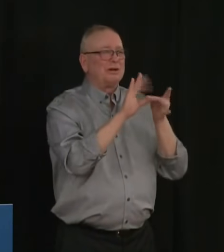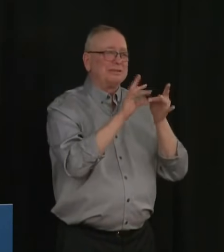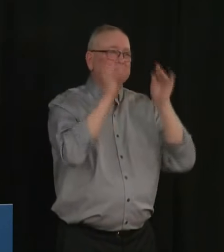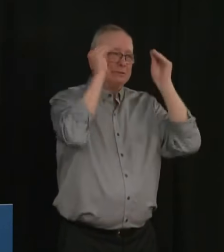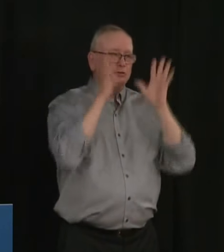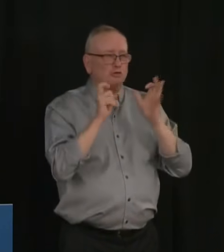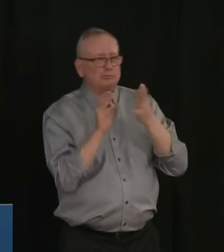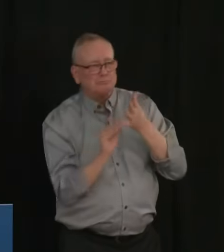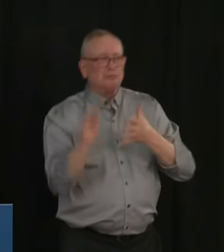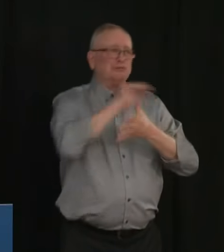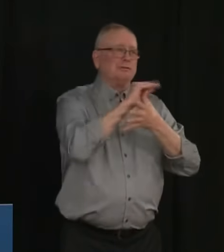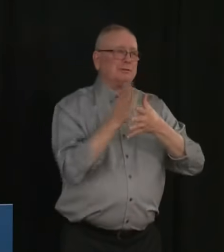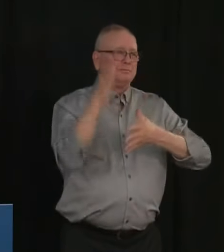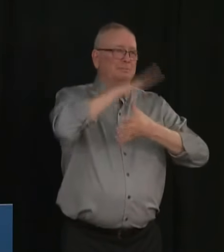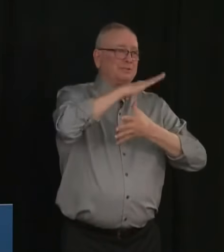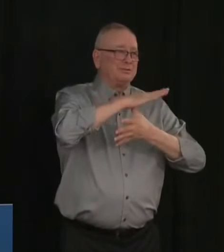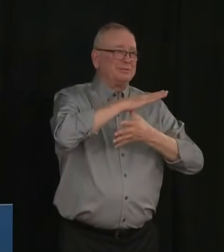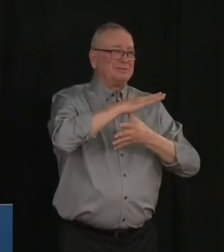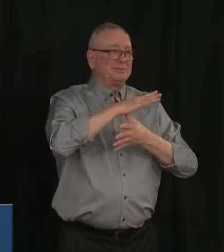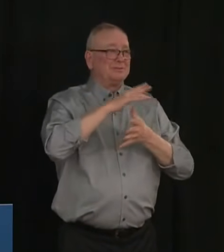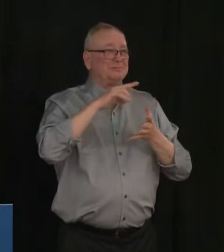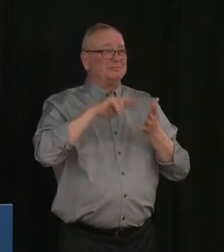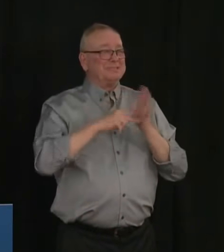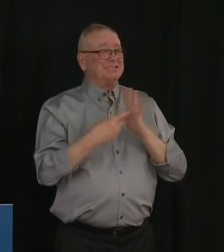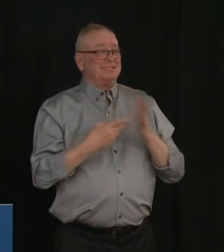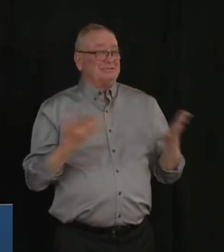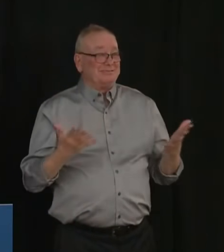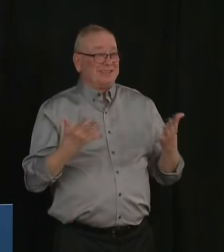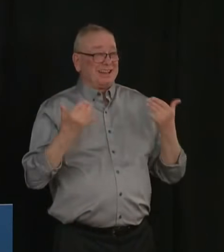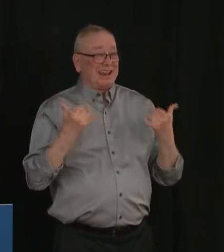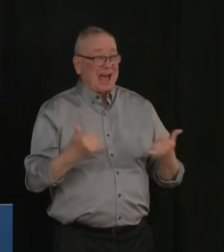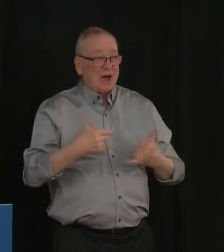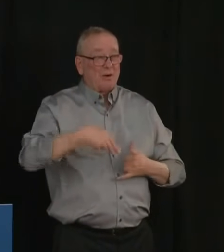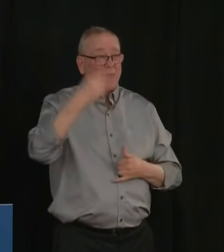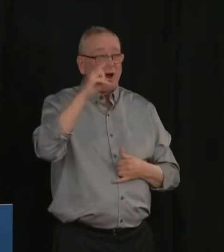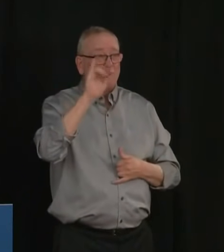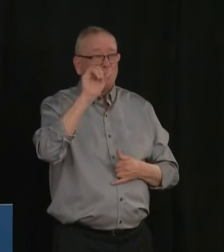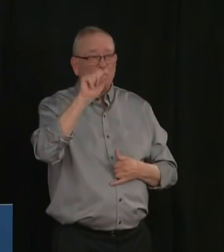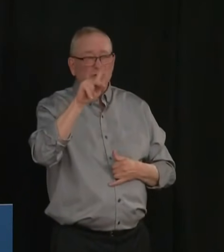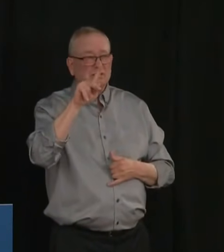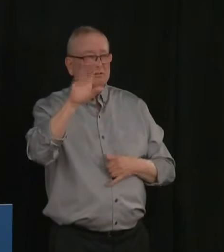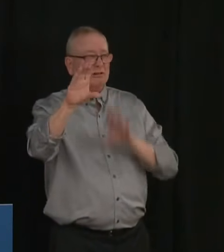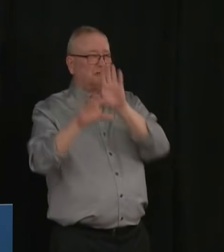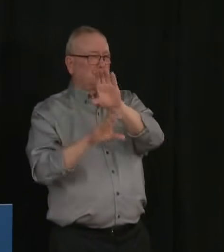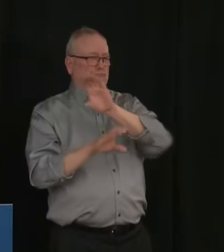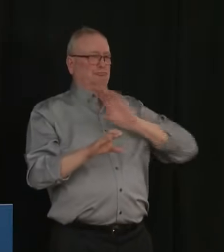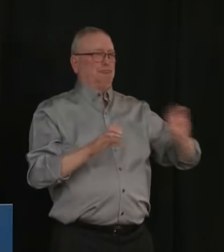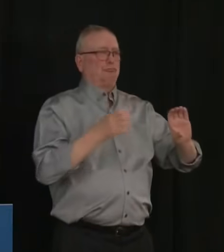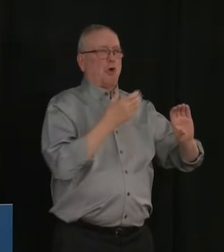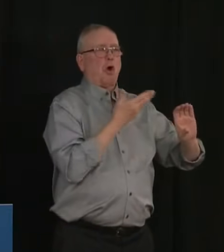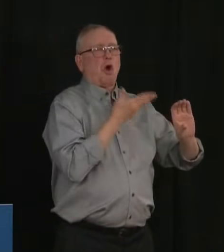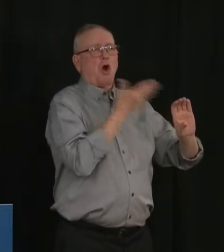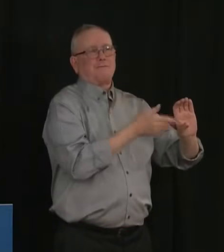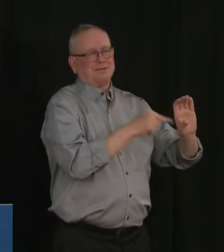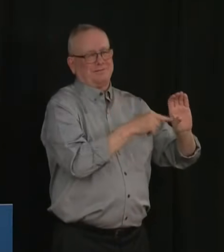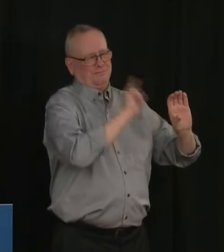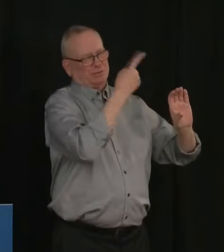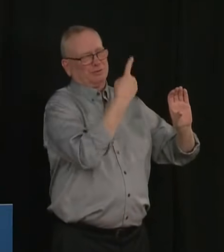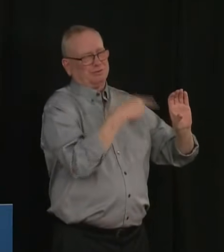vaccine doses away from groups that are at personal high risk of severe outcomes, and then offering them to other groups